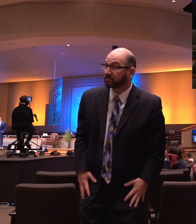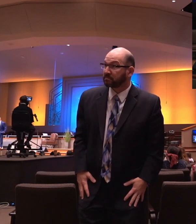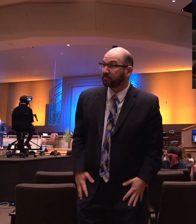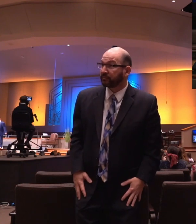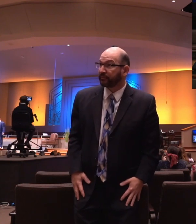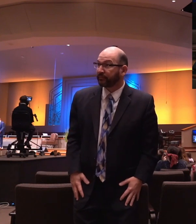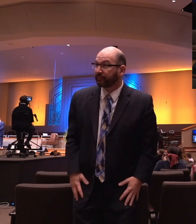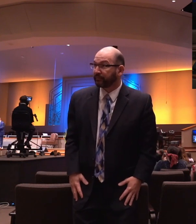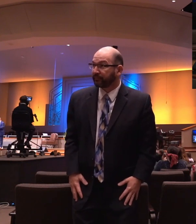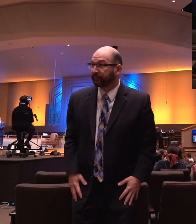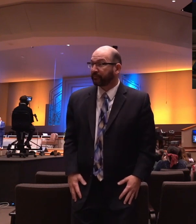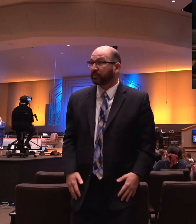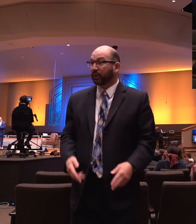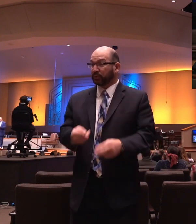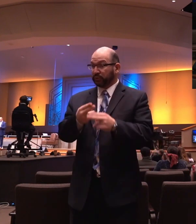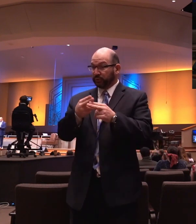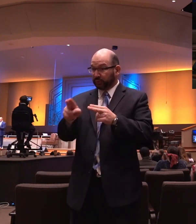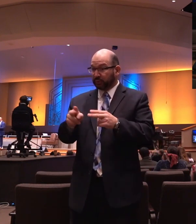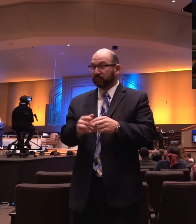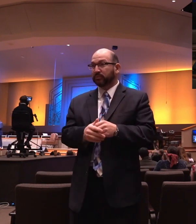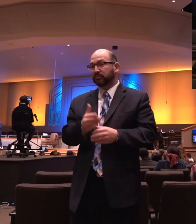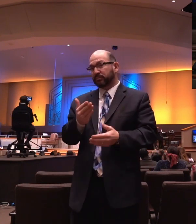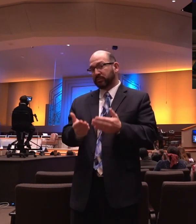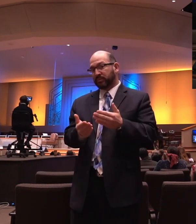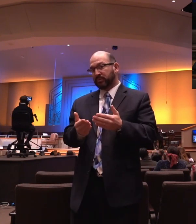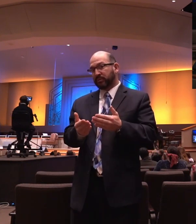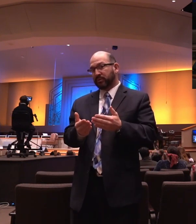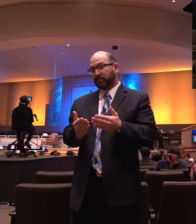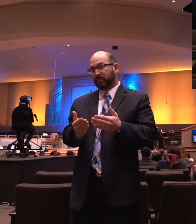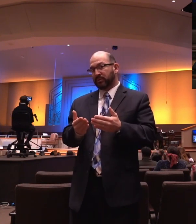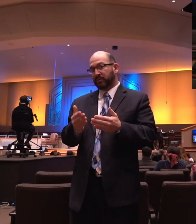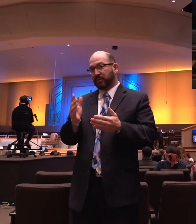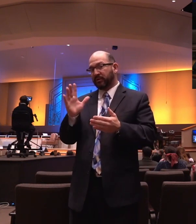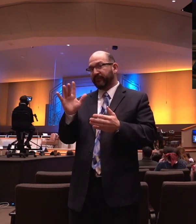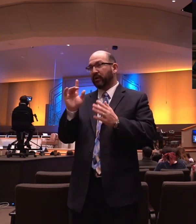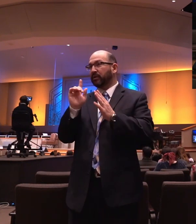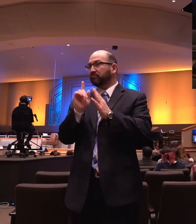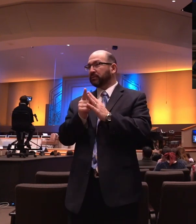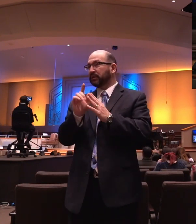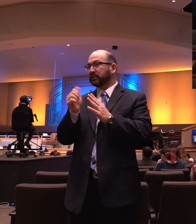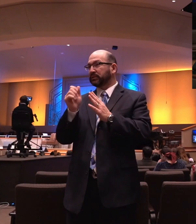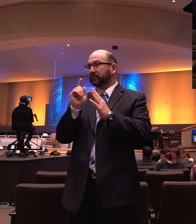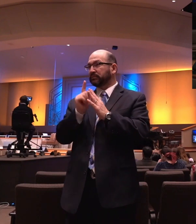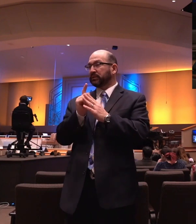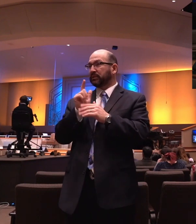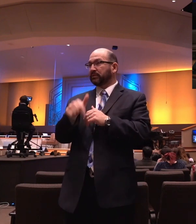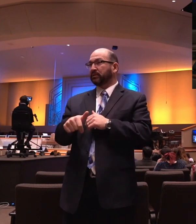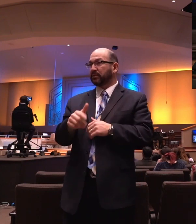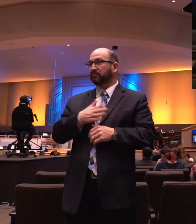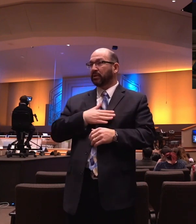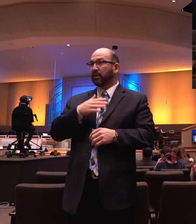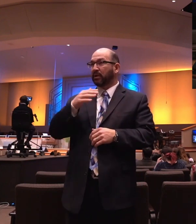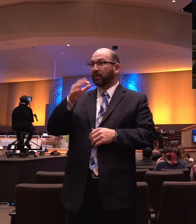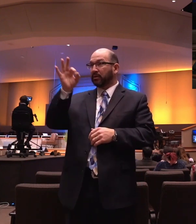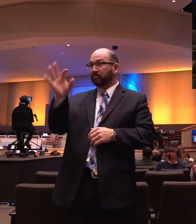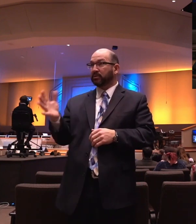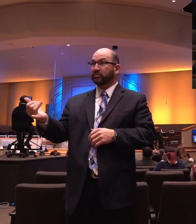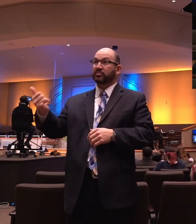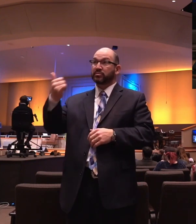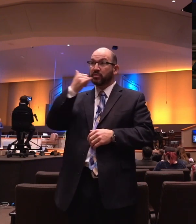not very long afterwards, maybe five, ten minutes, my pastor called.